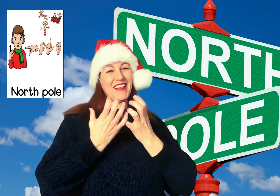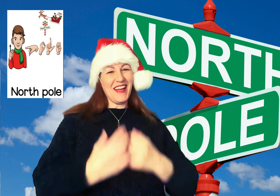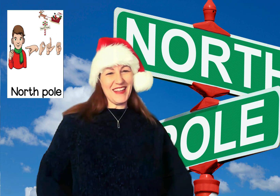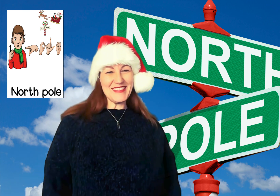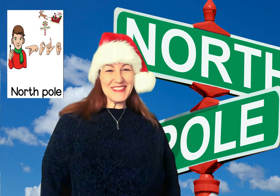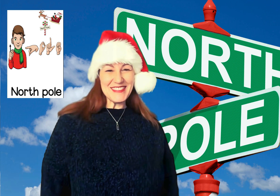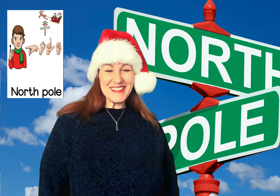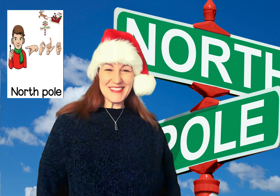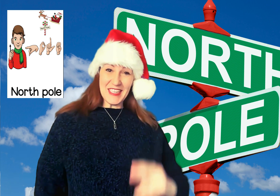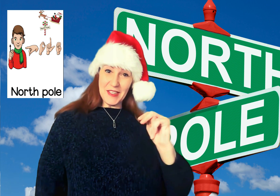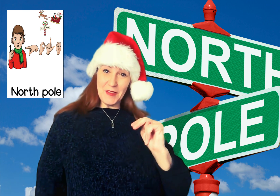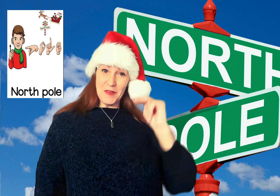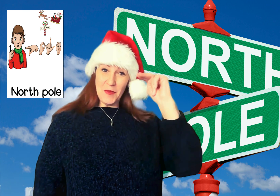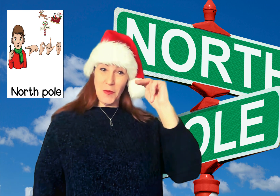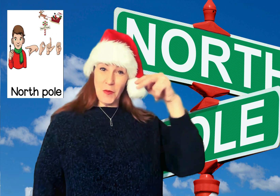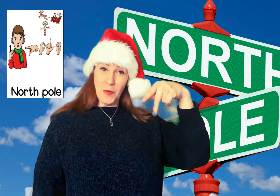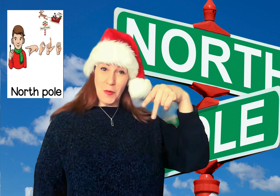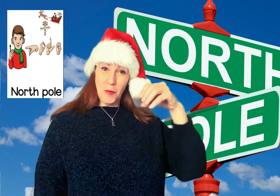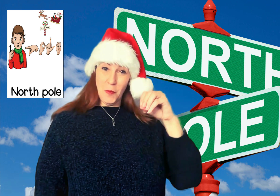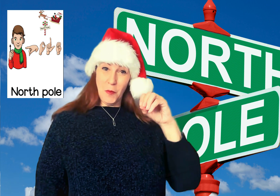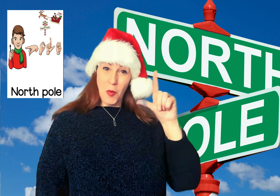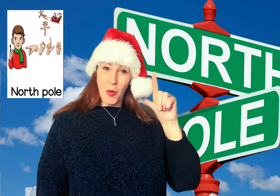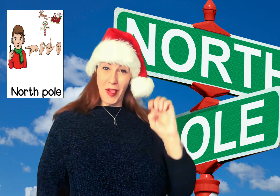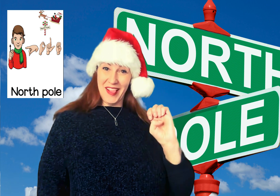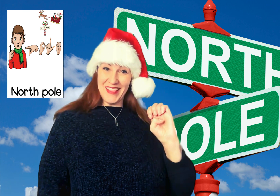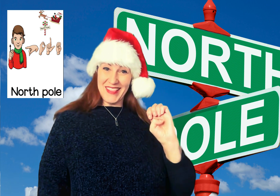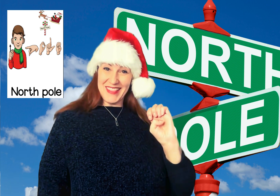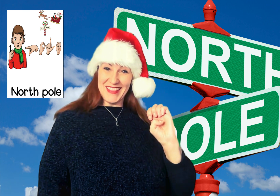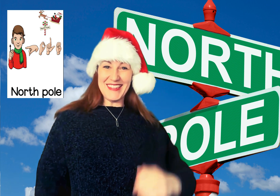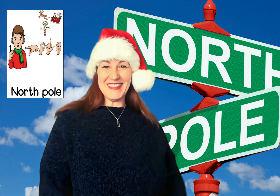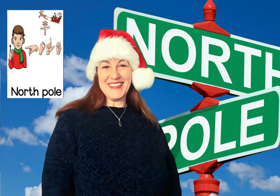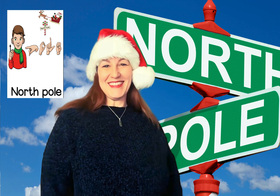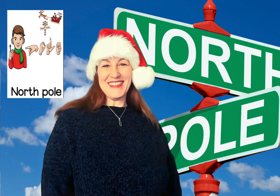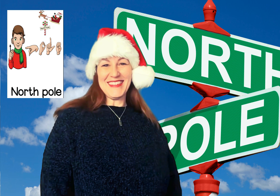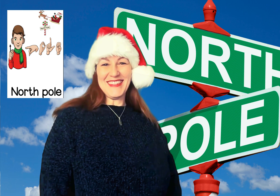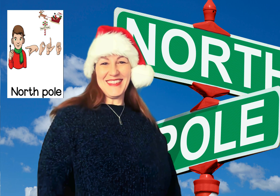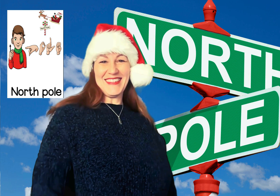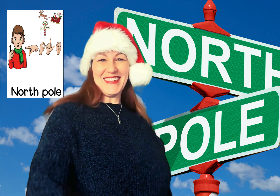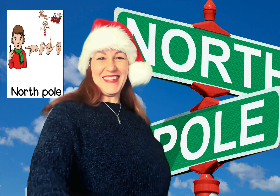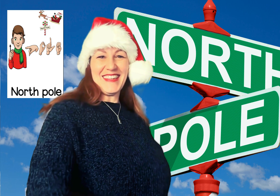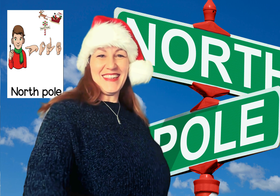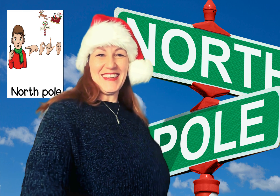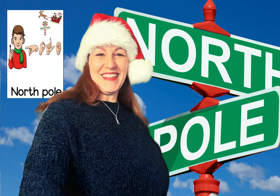It's Santa Claus. North Pole.